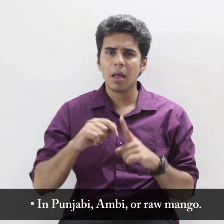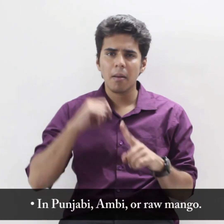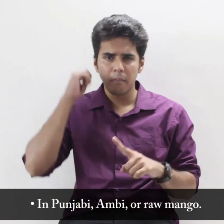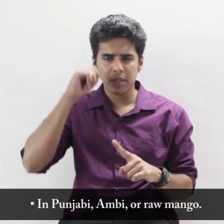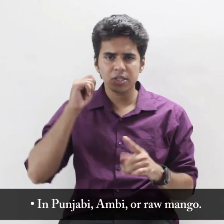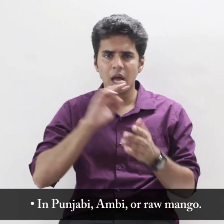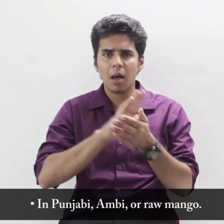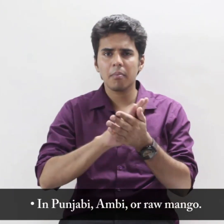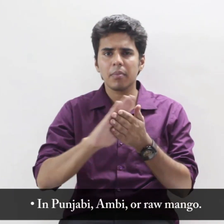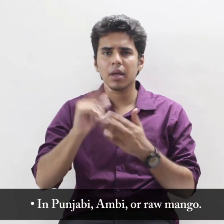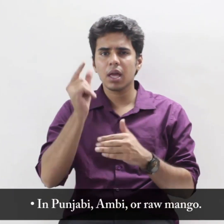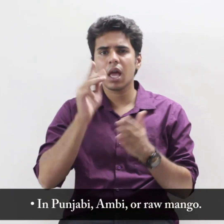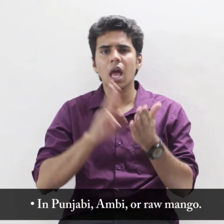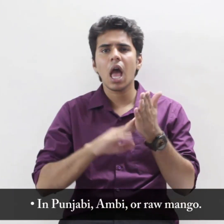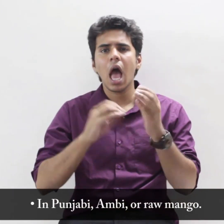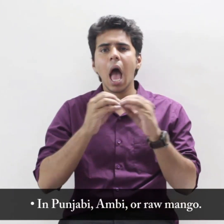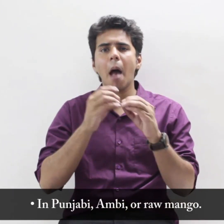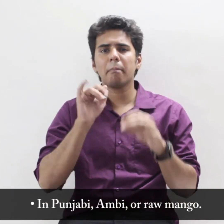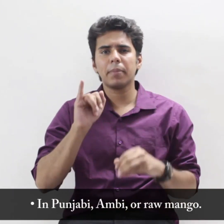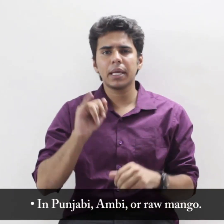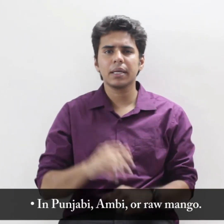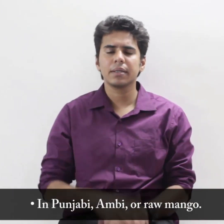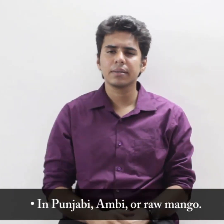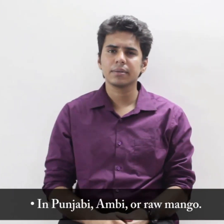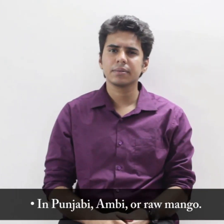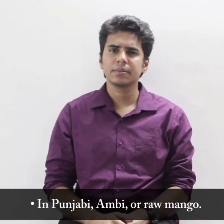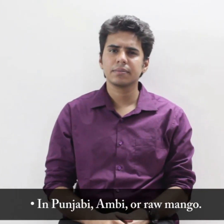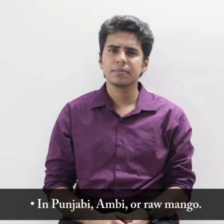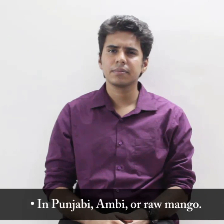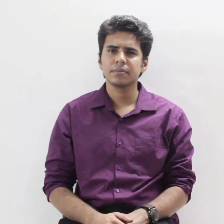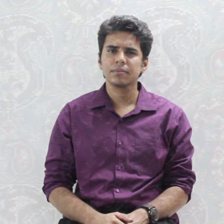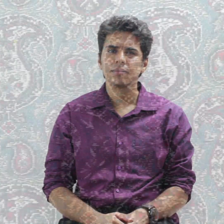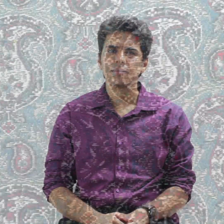In Punjabi, ambi or raw mango.